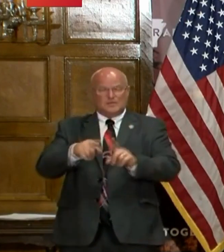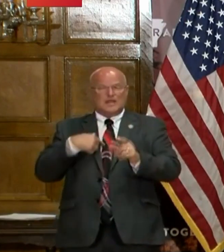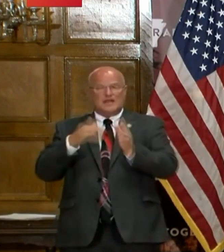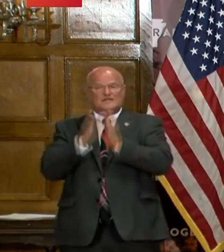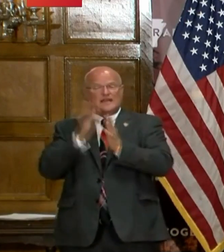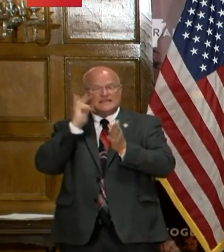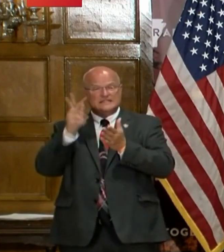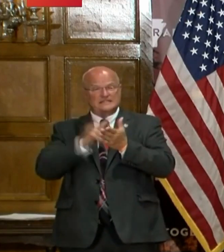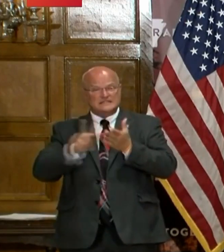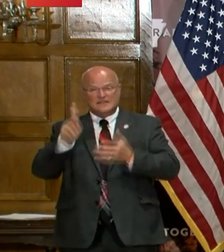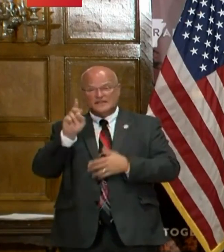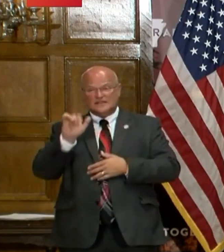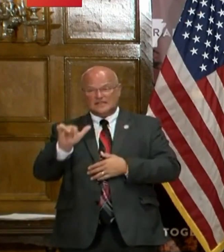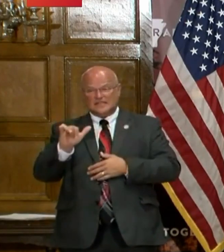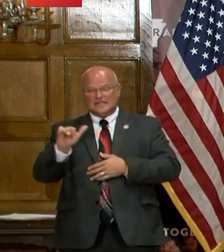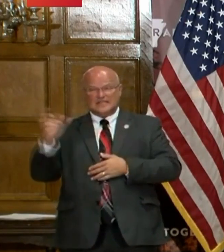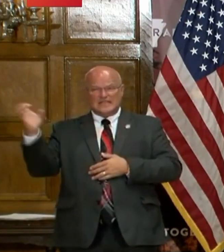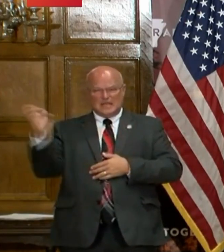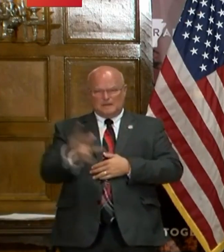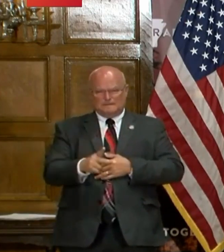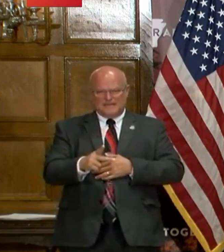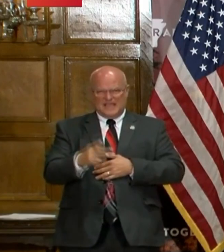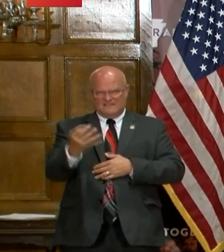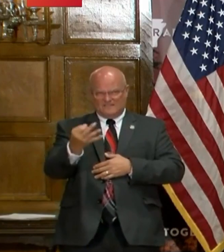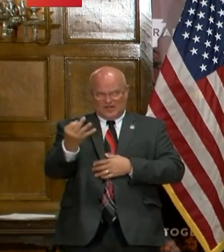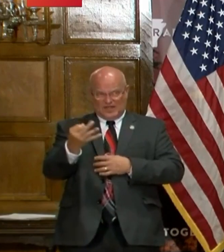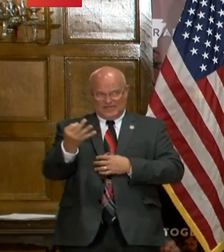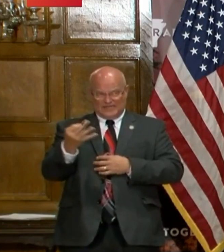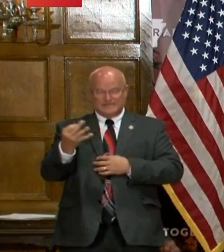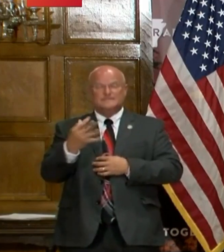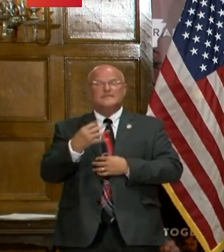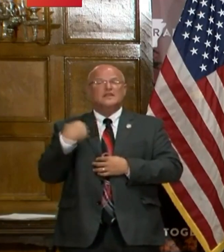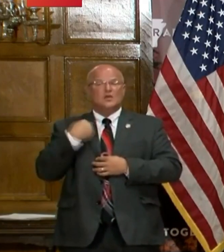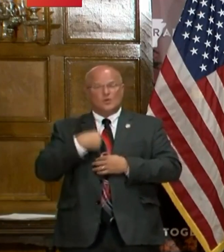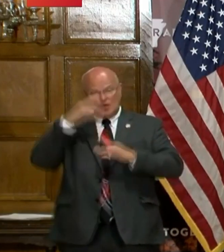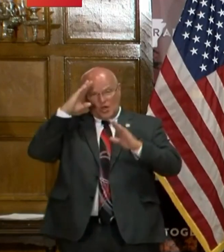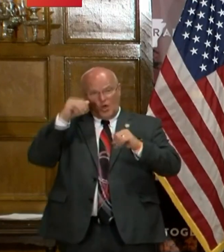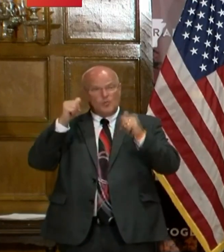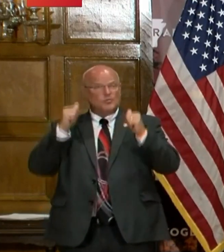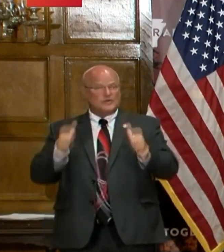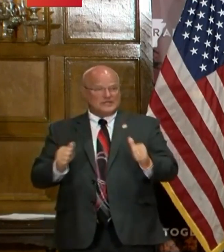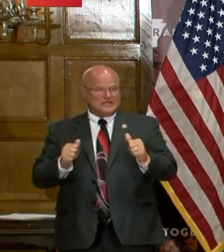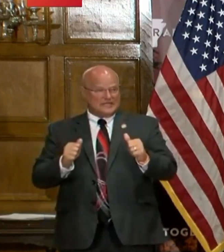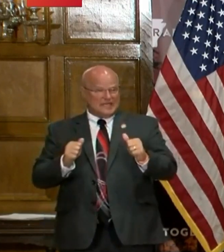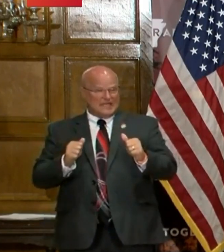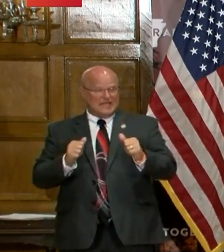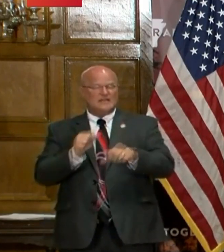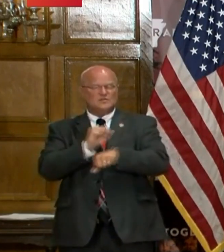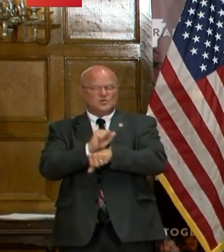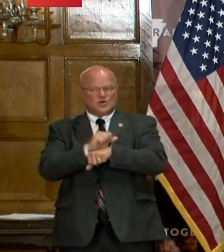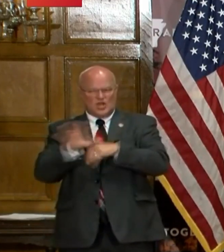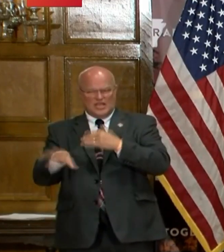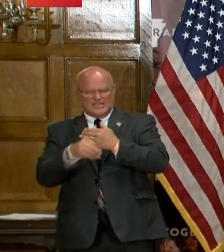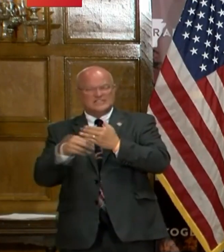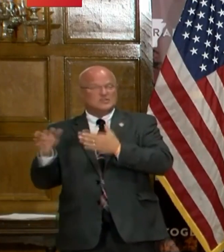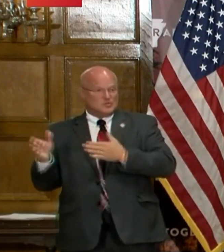asked Secretary Key to return on Friday, and we hope that we'll be able to we're working on additional plans and